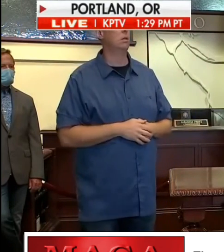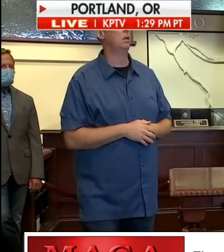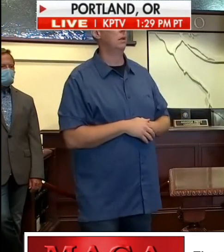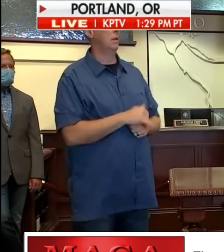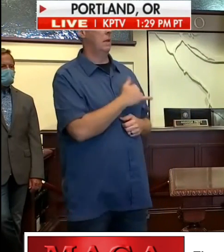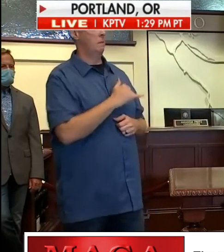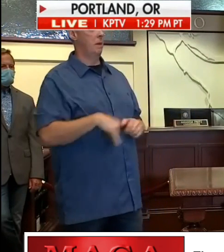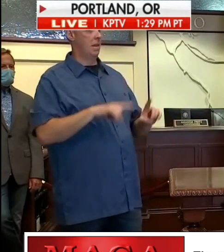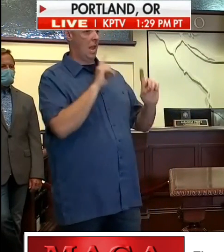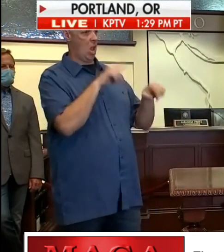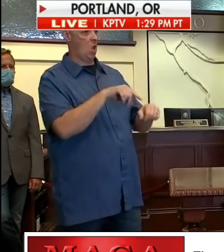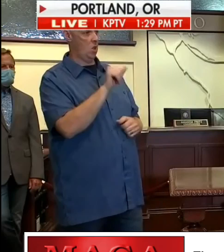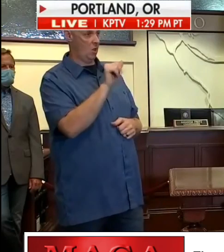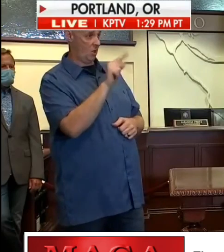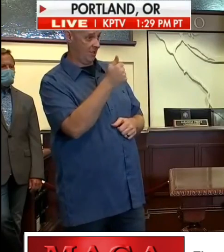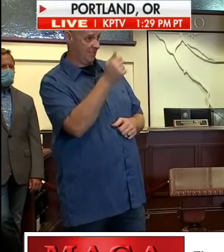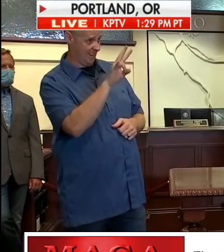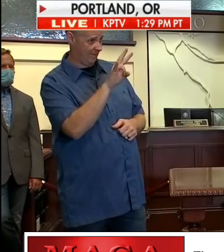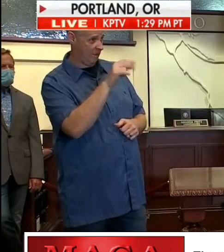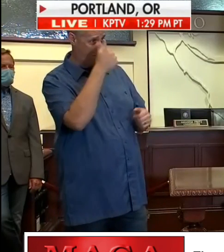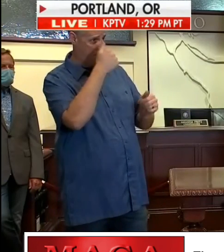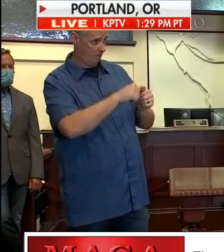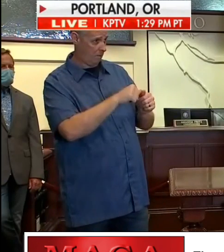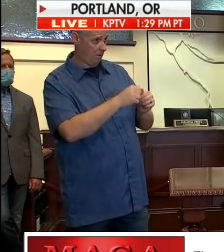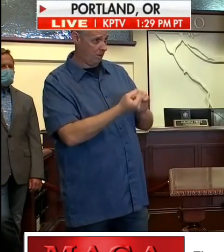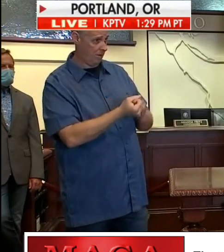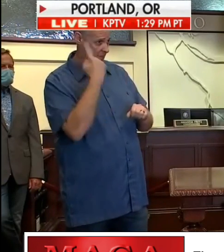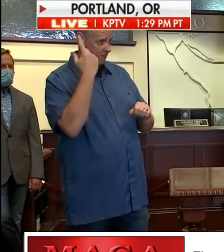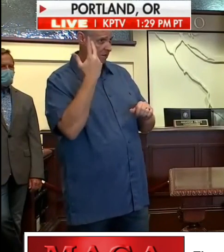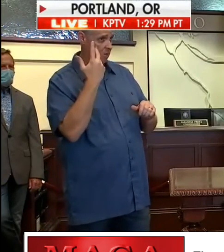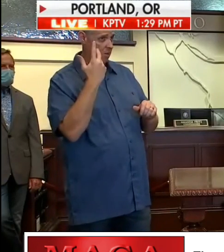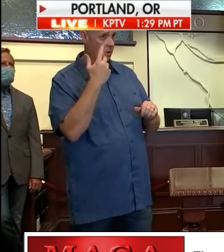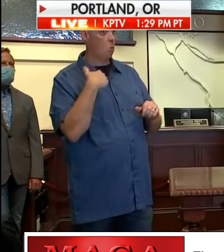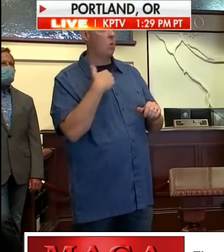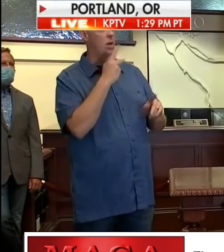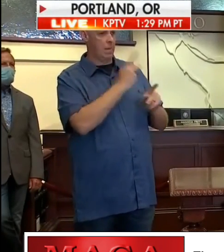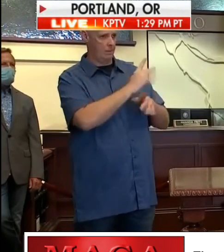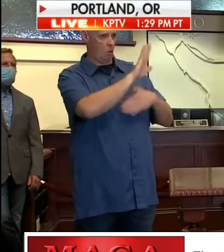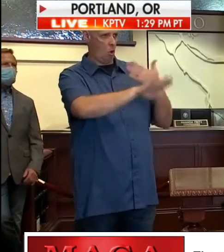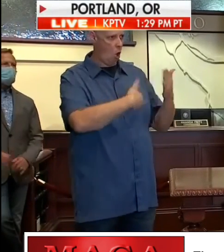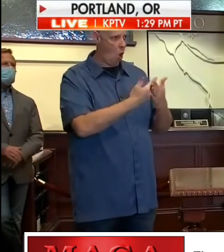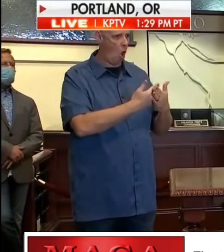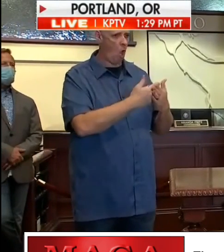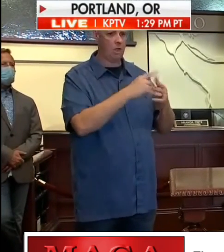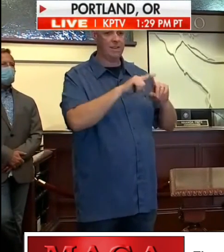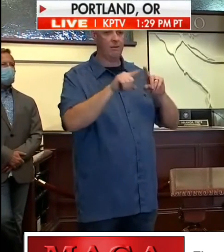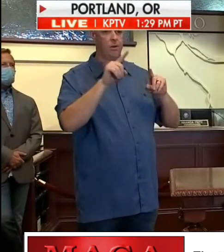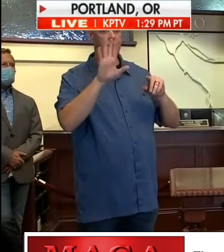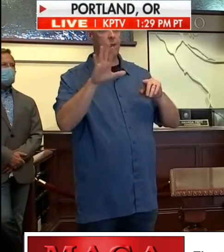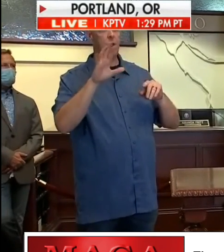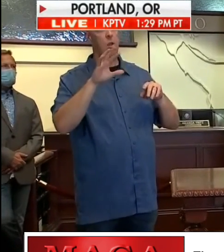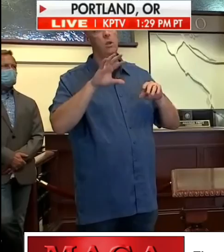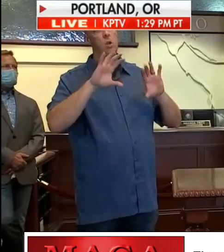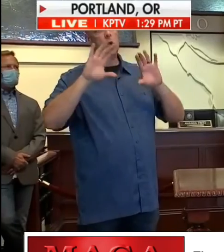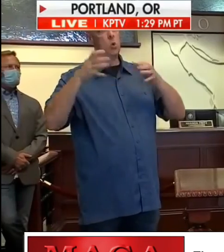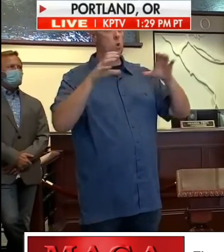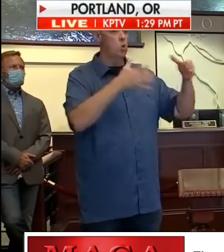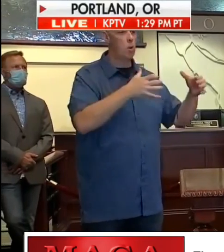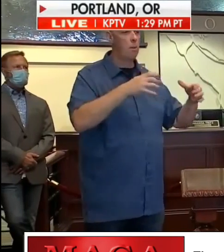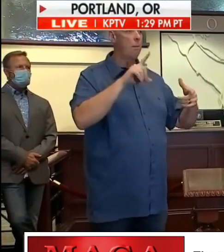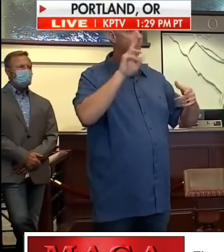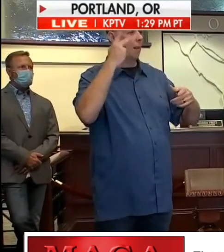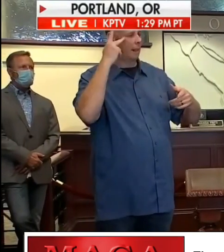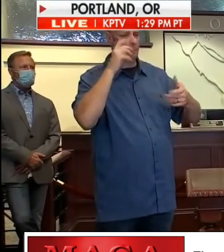August 17th, you'll recall, a year ago, of keeping parties separated who had made it very clear on social media